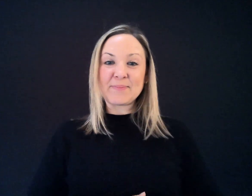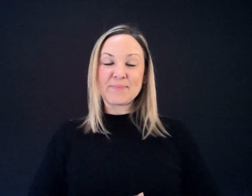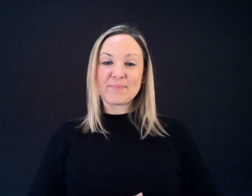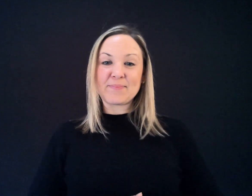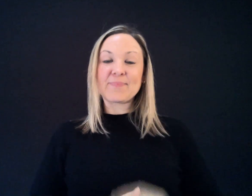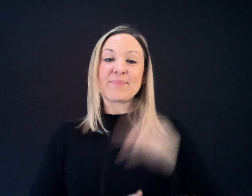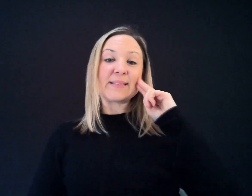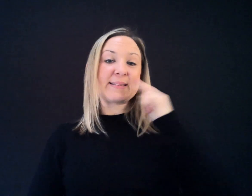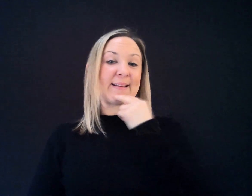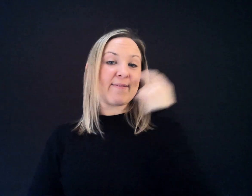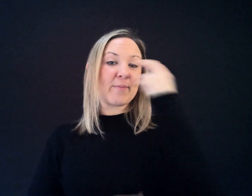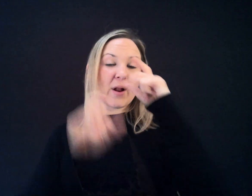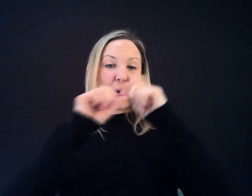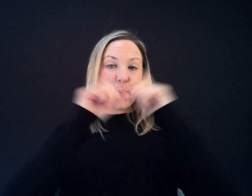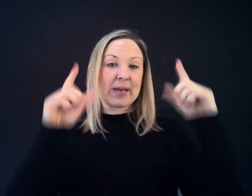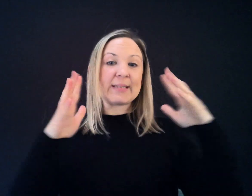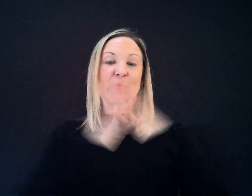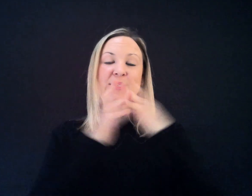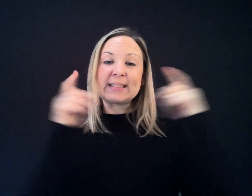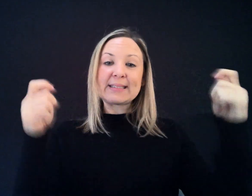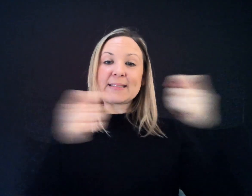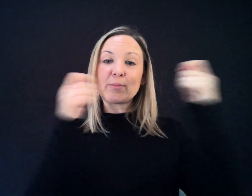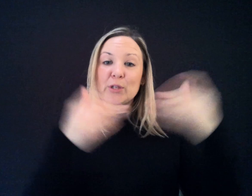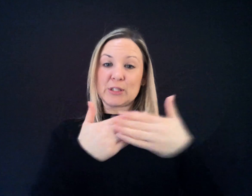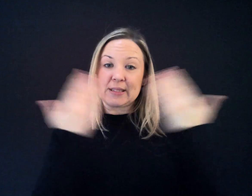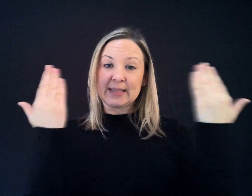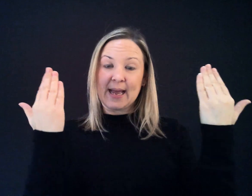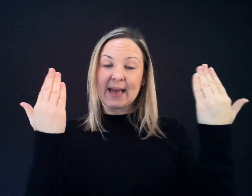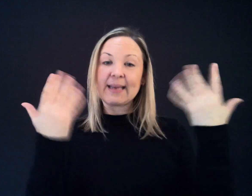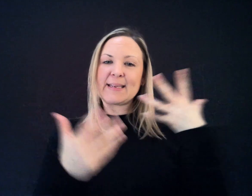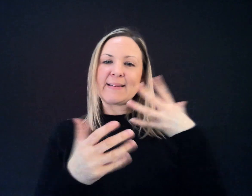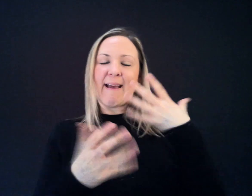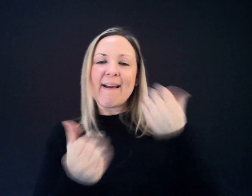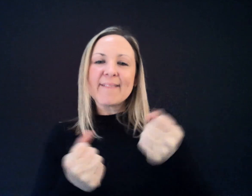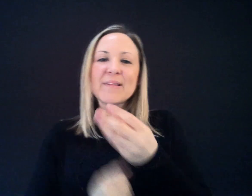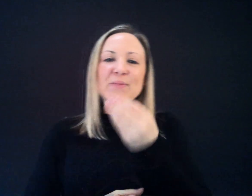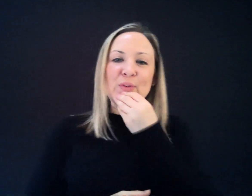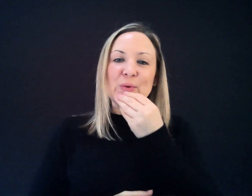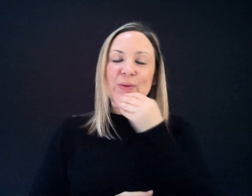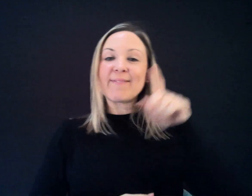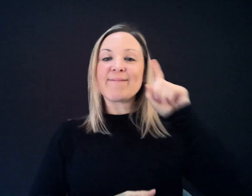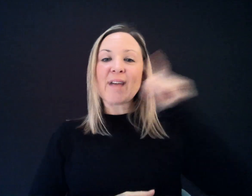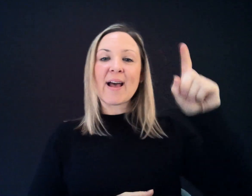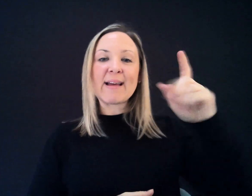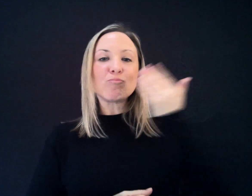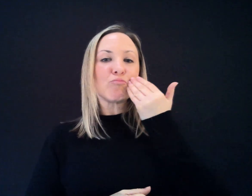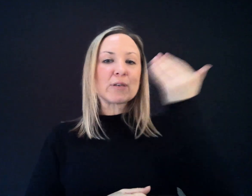Deafblind Awareness Week Celebration Day included food, fun, and presentations from Rodney and